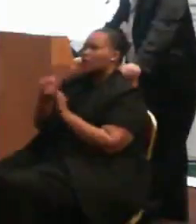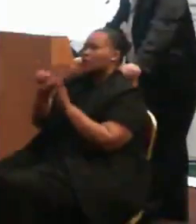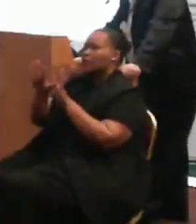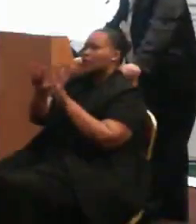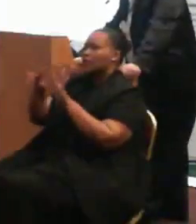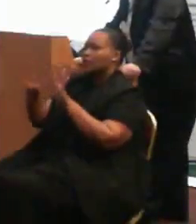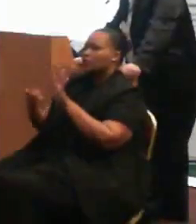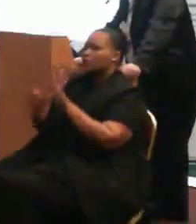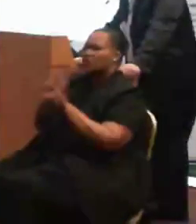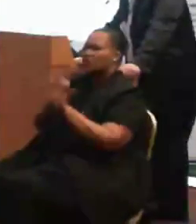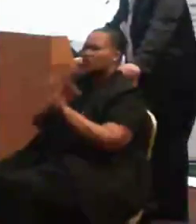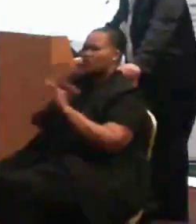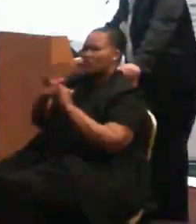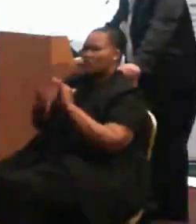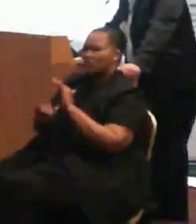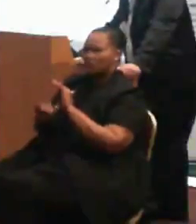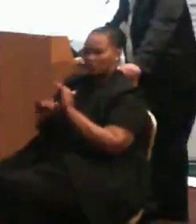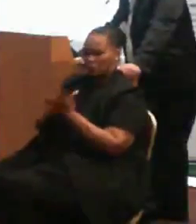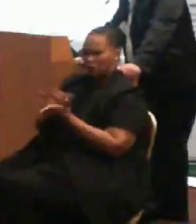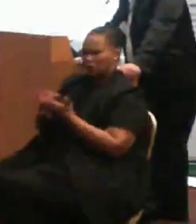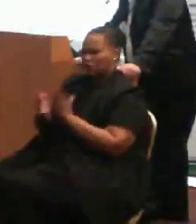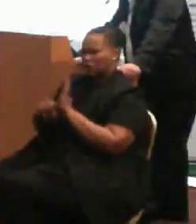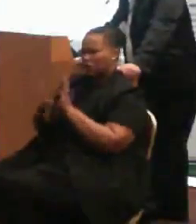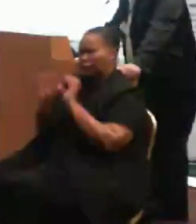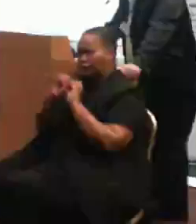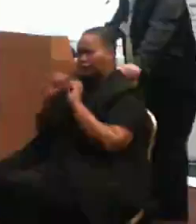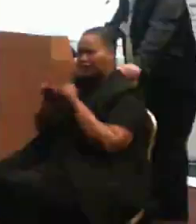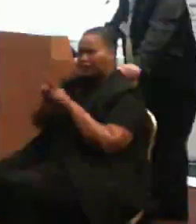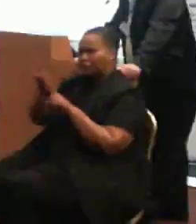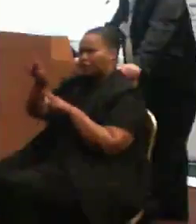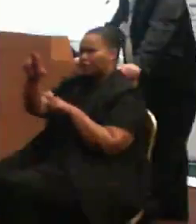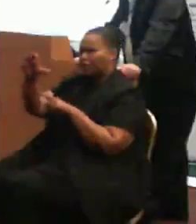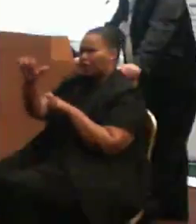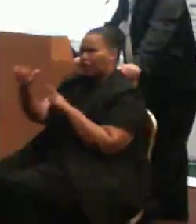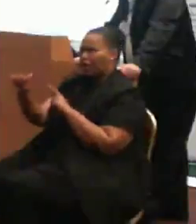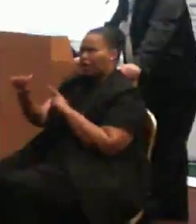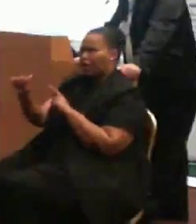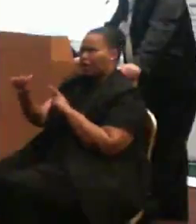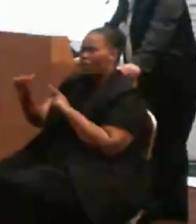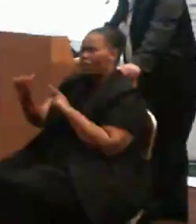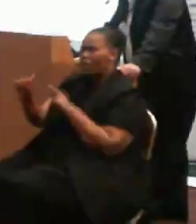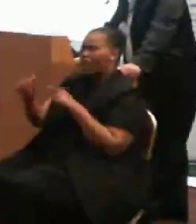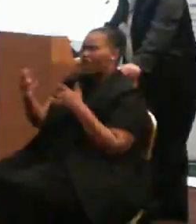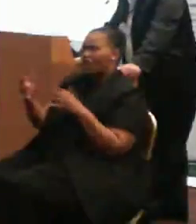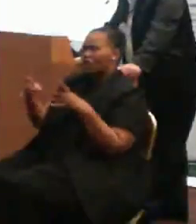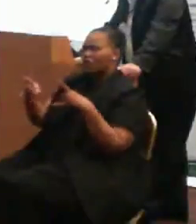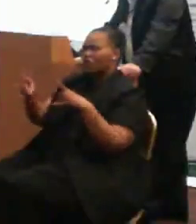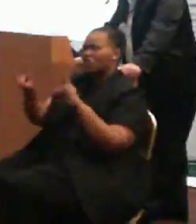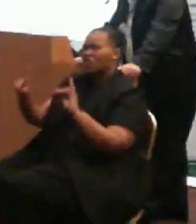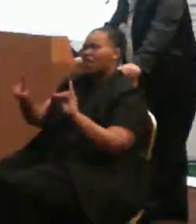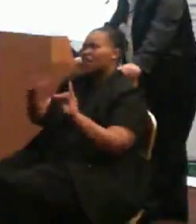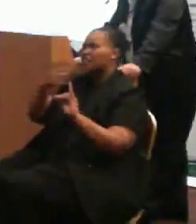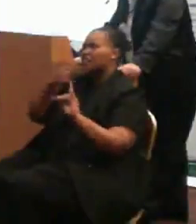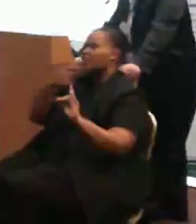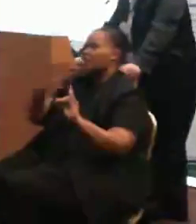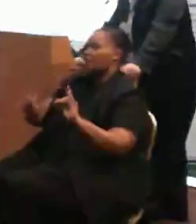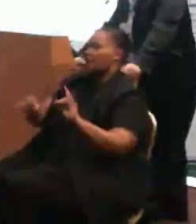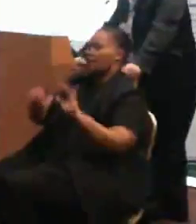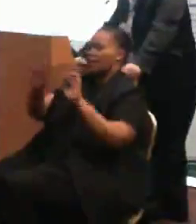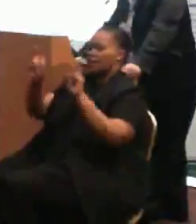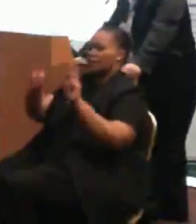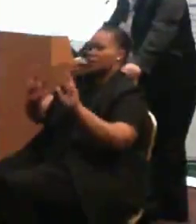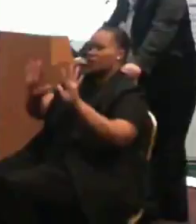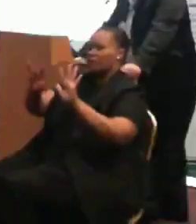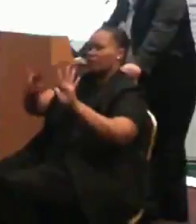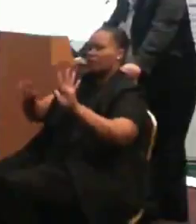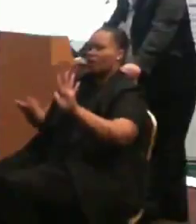overstaffed. That's not reflected in this application, nor in the RCA. How can the chairman be publicly quoted as saying Eskom is at least